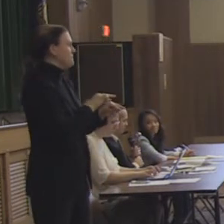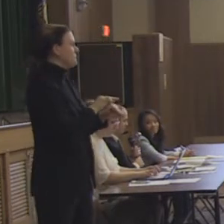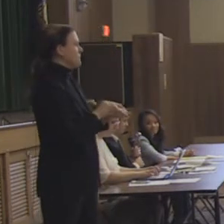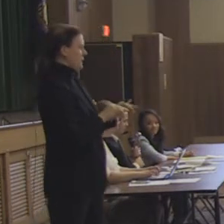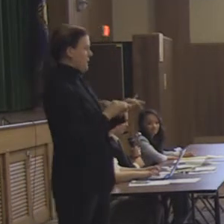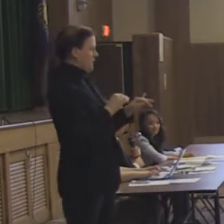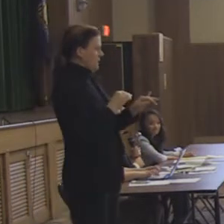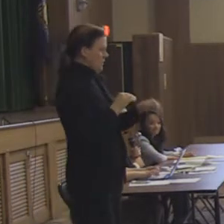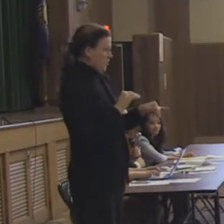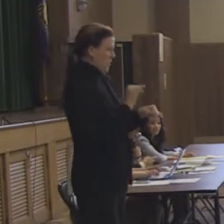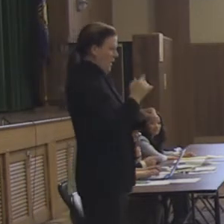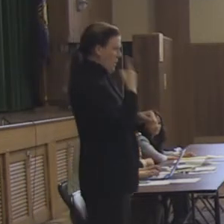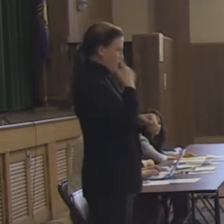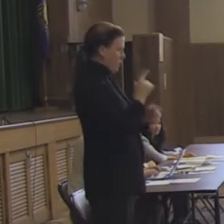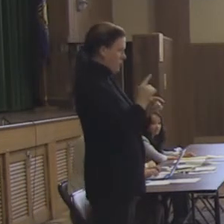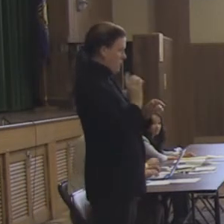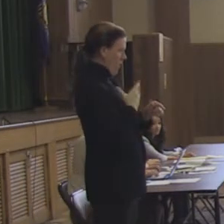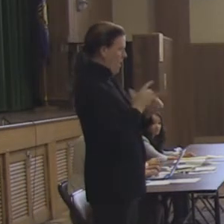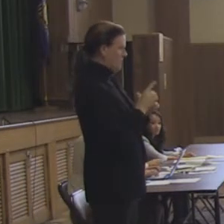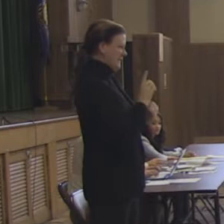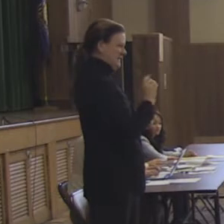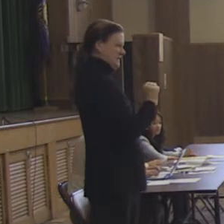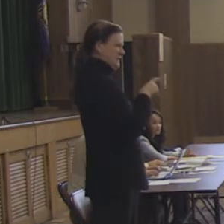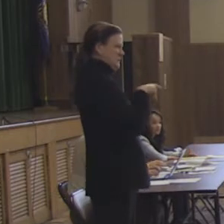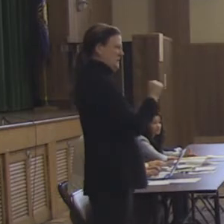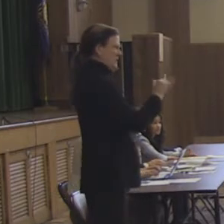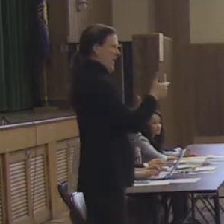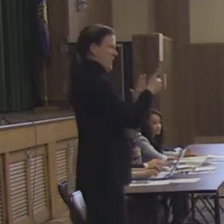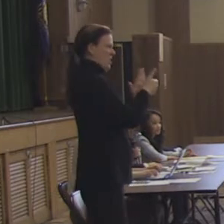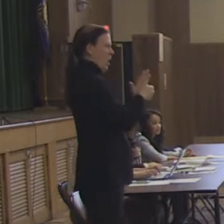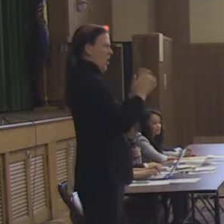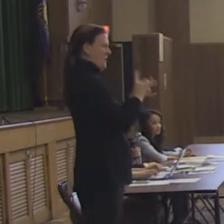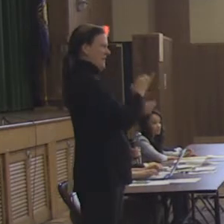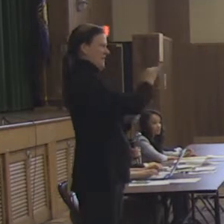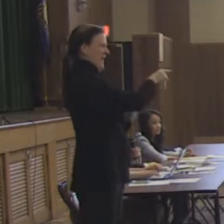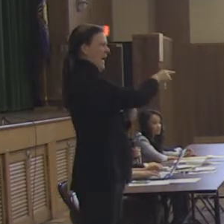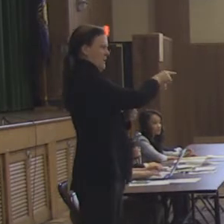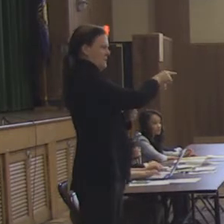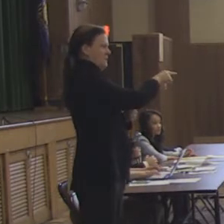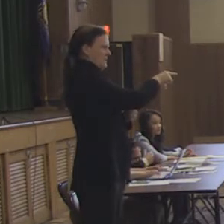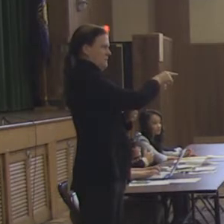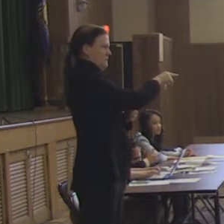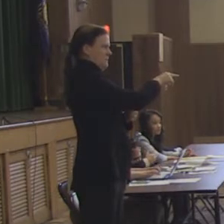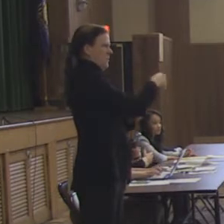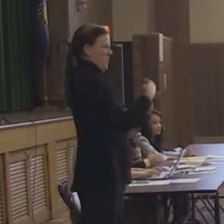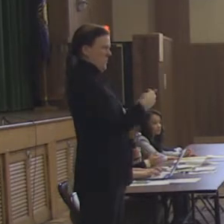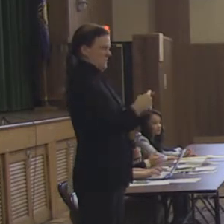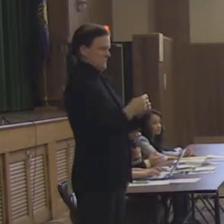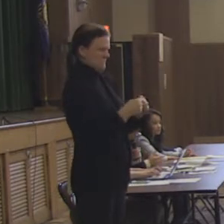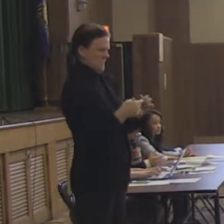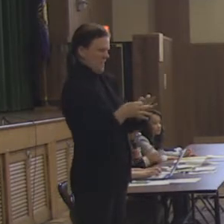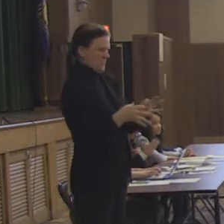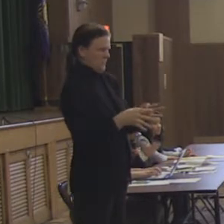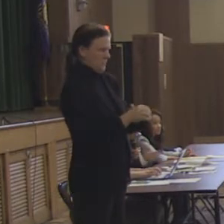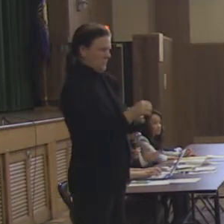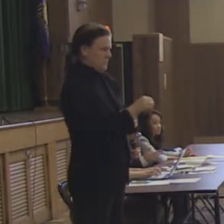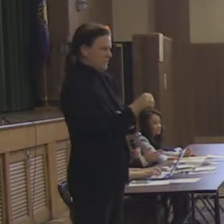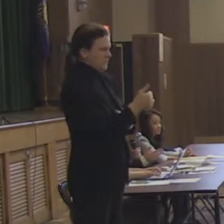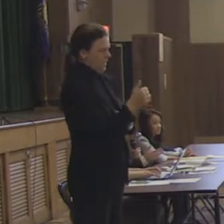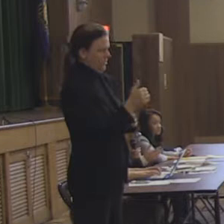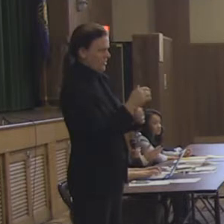very much. And yeah, the legislation dealing with that, there's a lot of issues, and